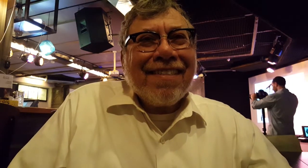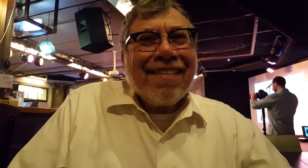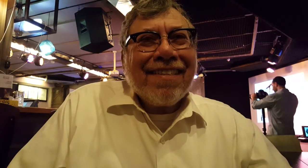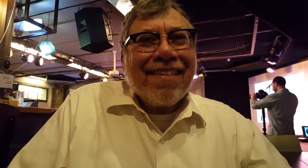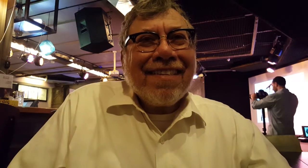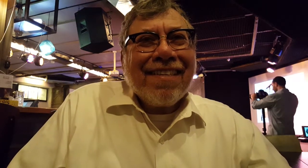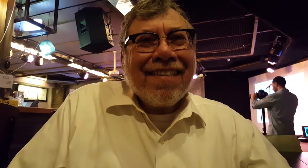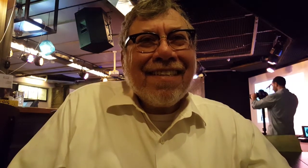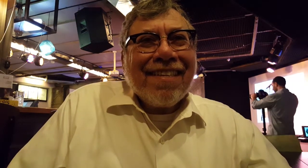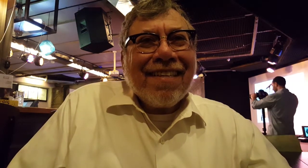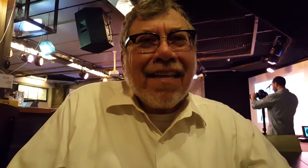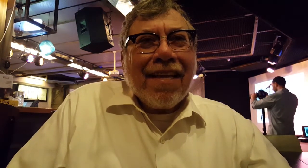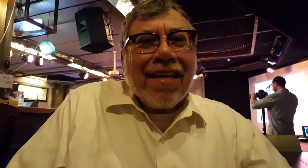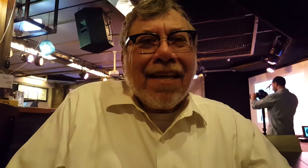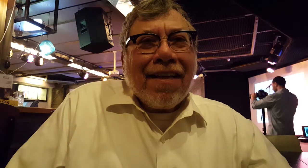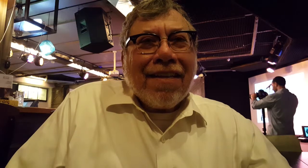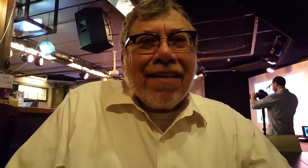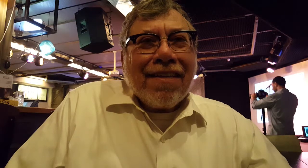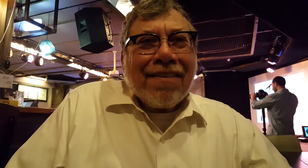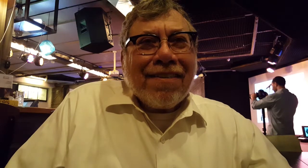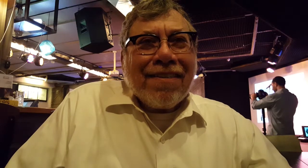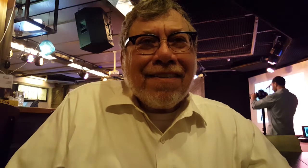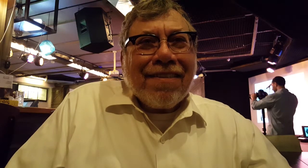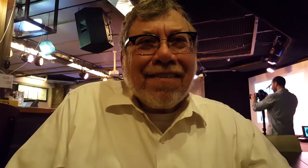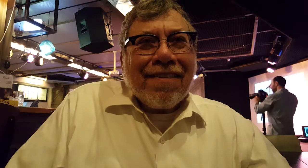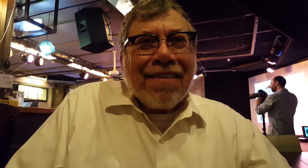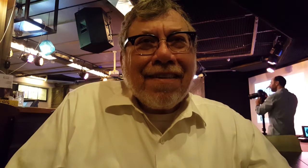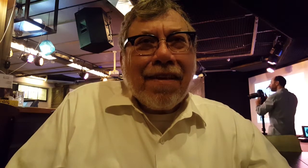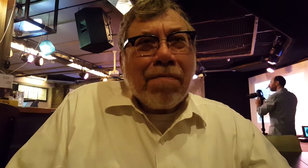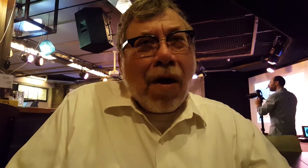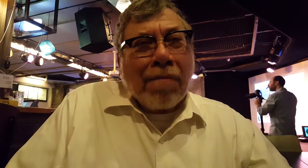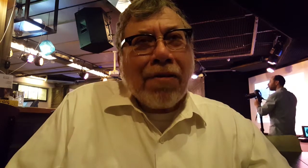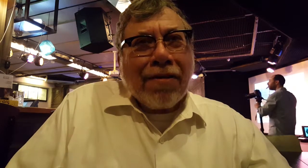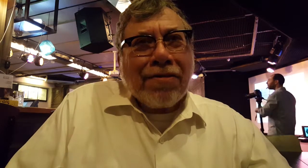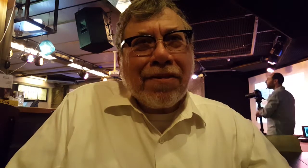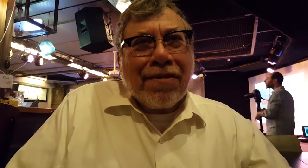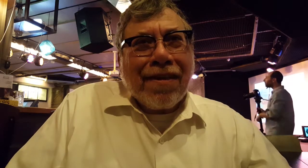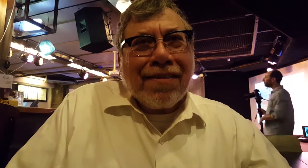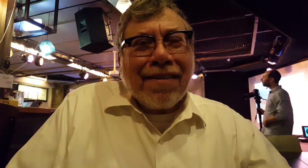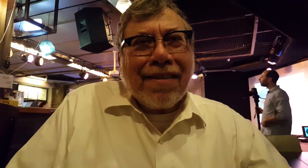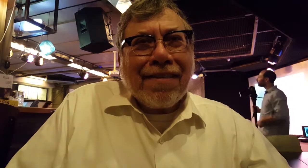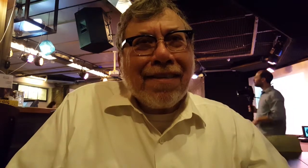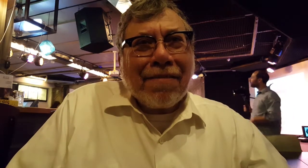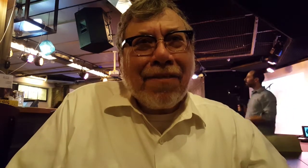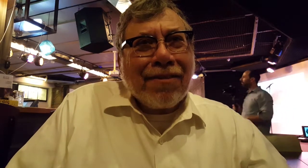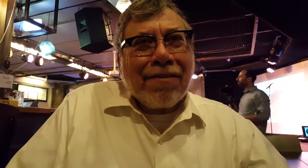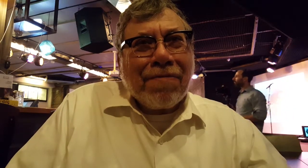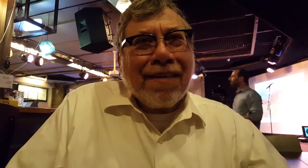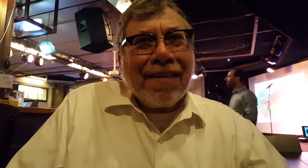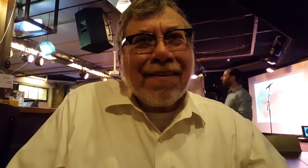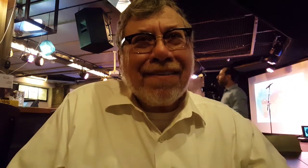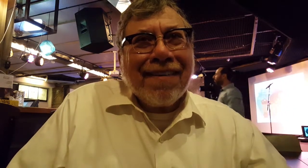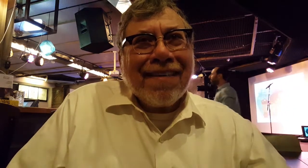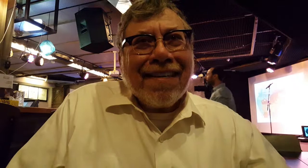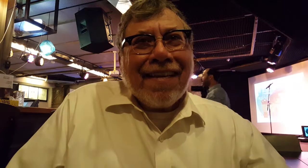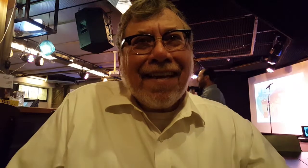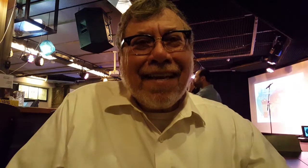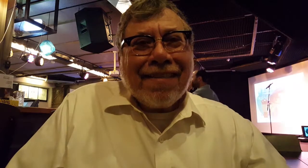Well, thank you very much, Dr. Geliebter, for joining us. My pleasure, and it's a pleasure being here. Okay.